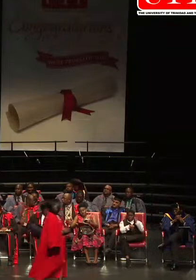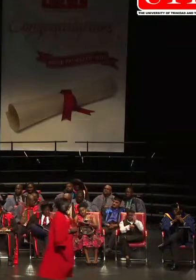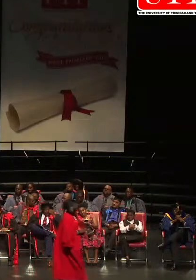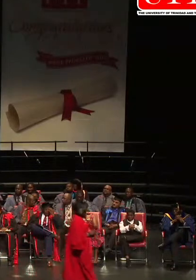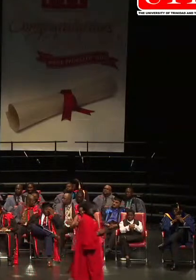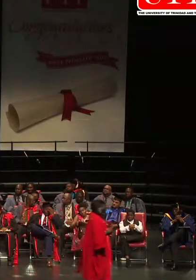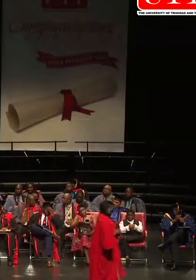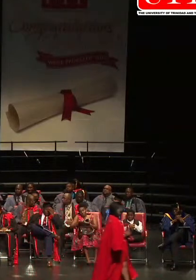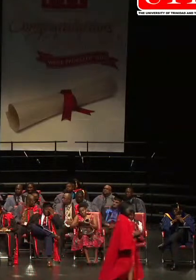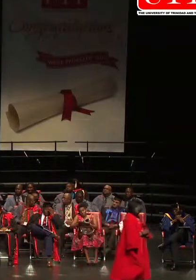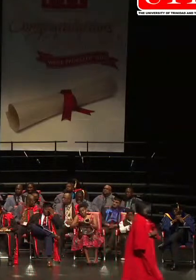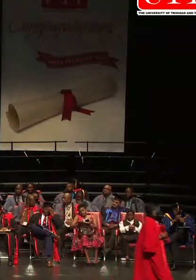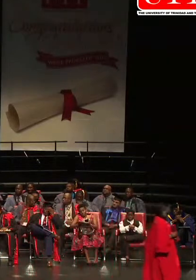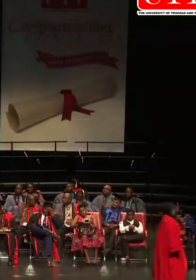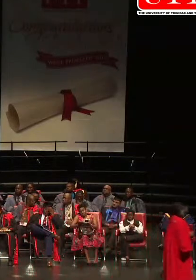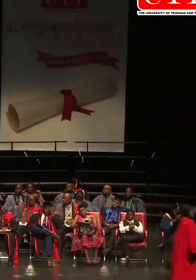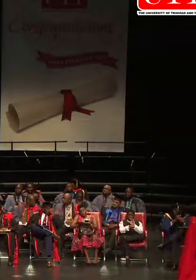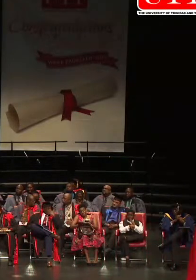Rajiv Piyush Nagasar.